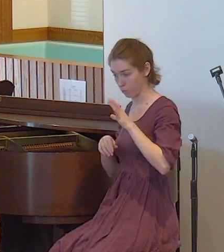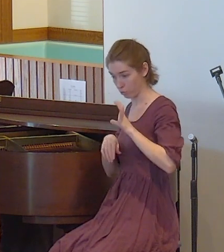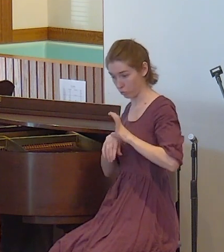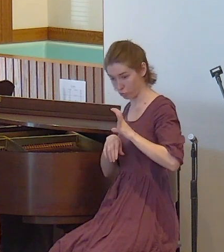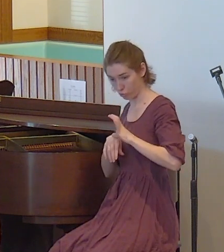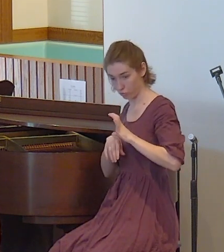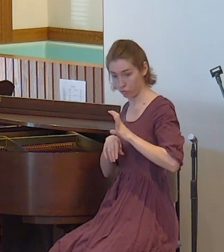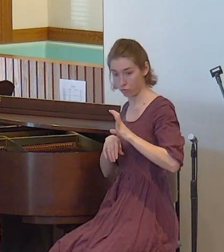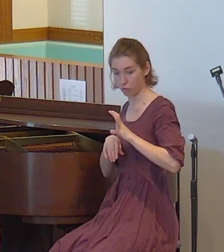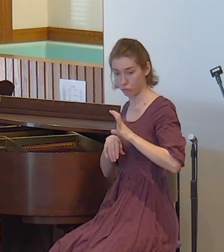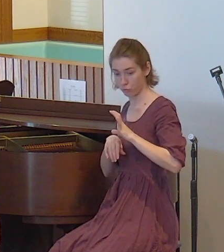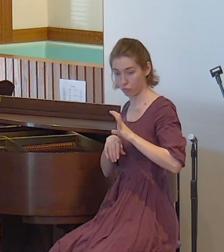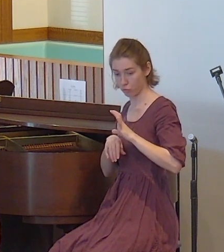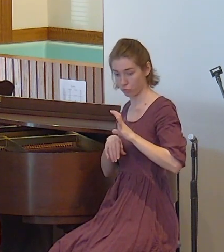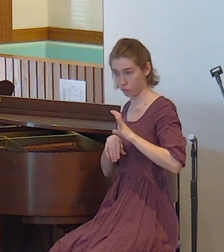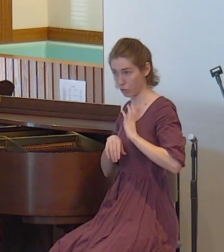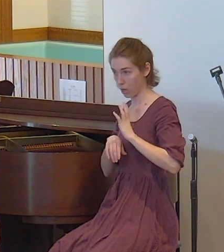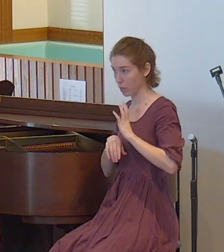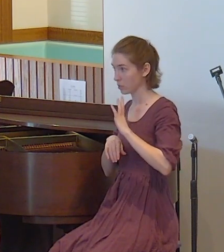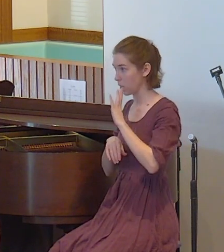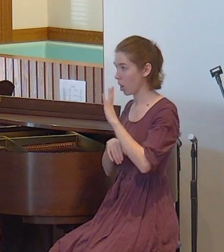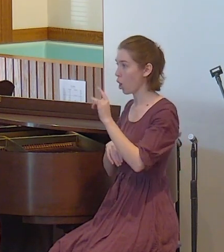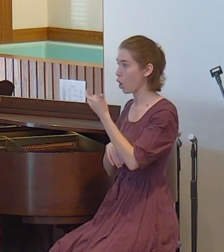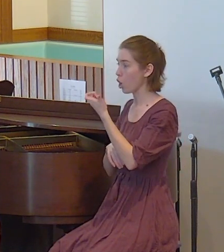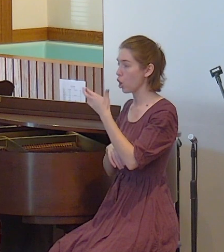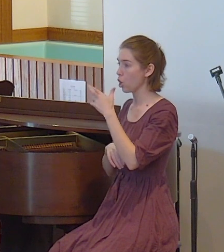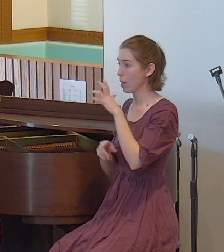was a Green Beret.